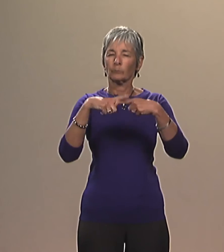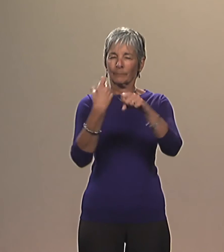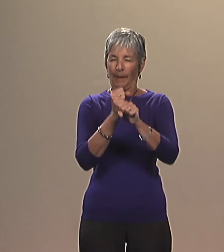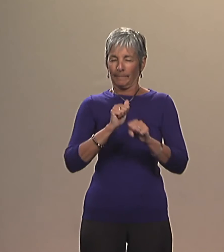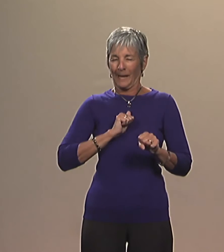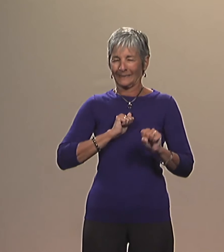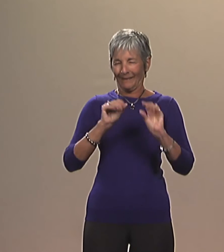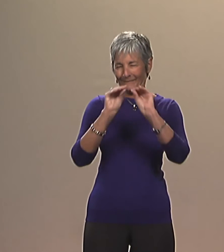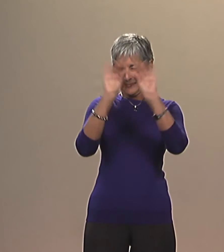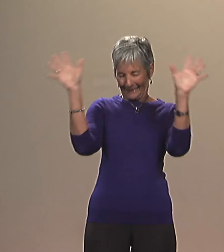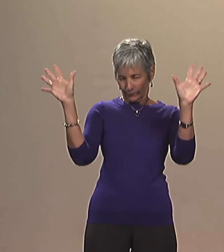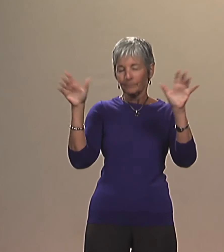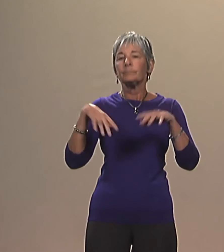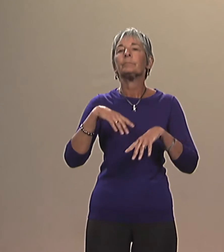Now, I want to make myself clear.